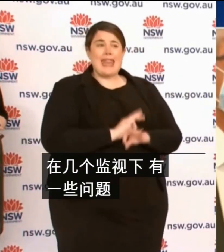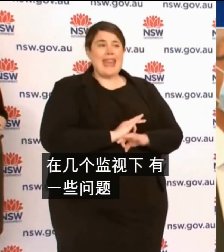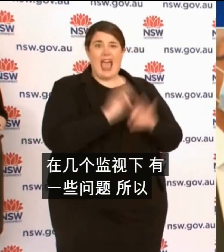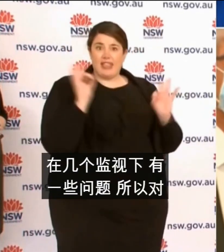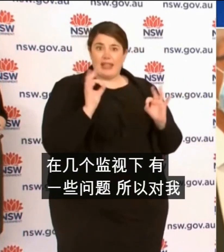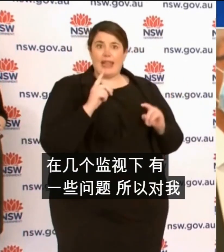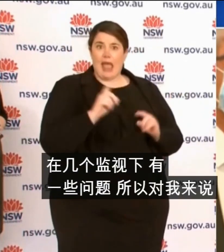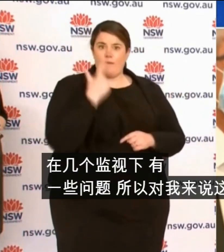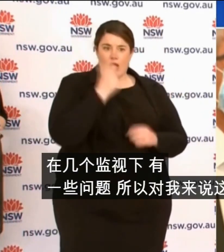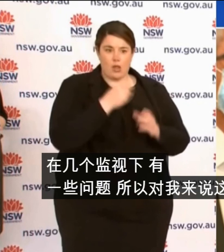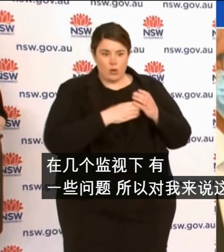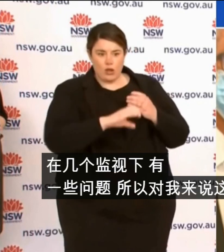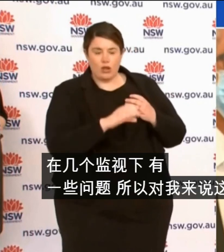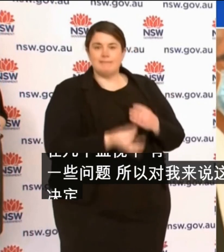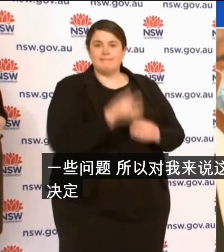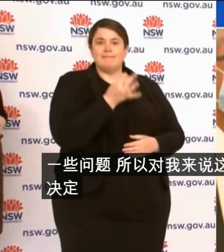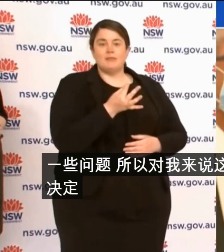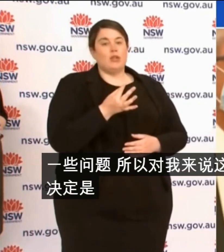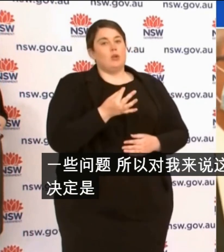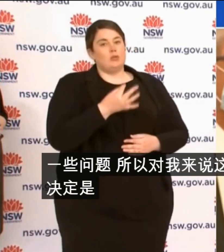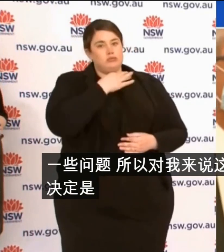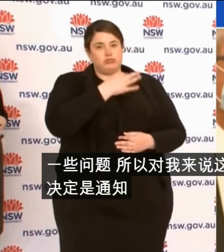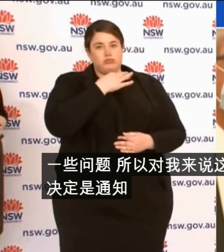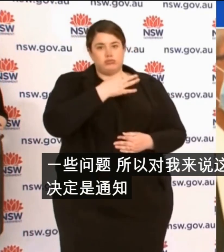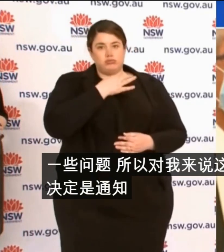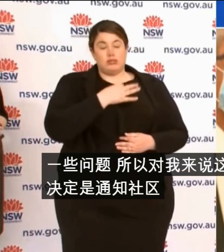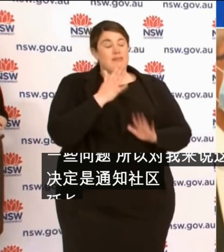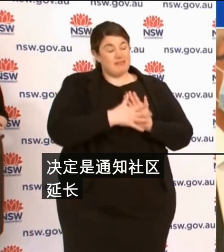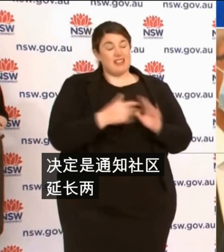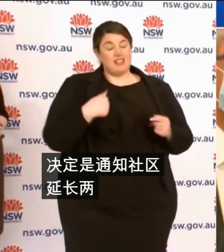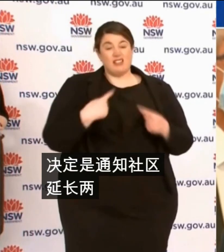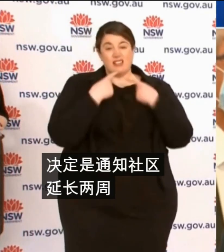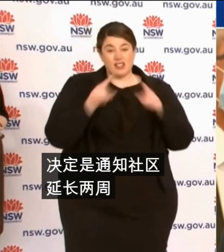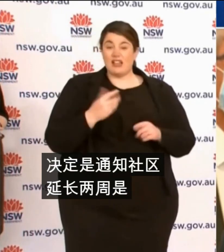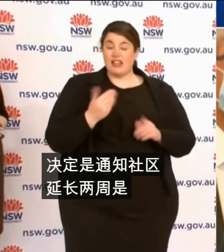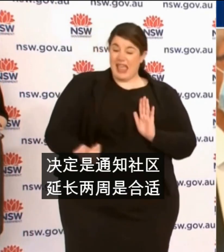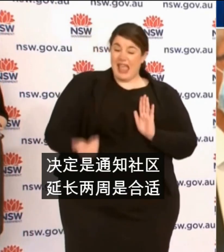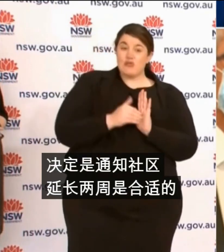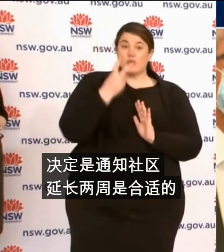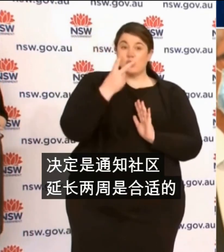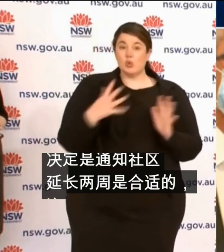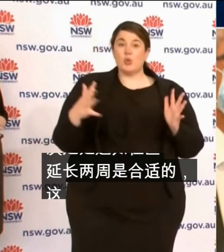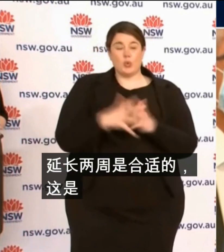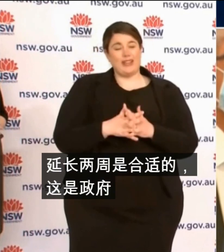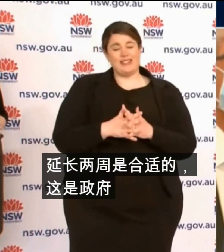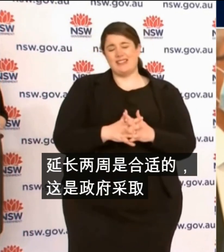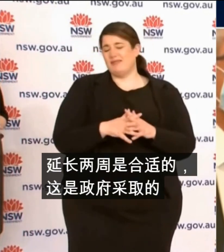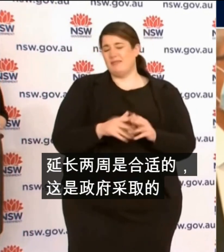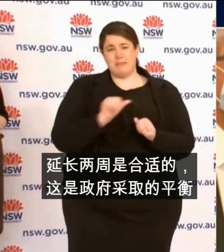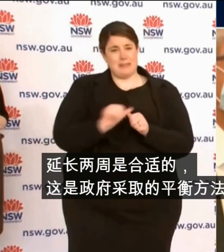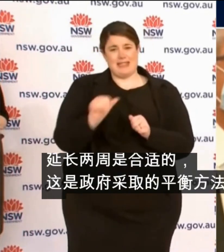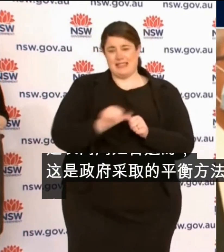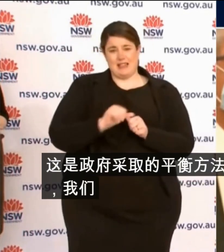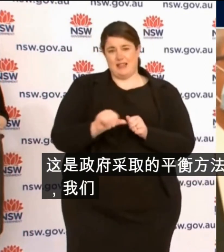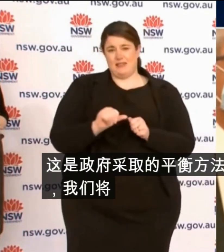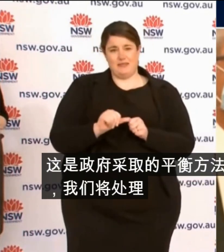got some issues. So for me, this is the right decision to inform the community that a 2-week extension is appropriate, and it's the balanced approach